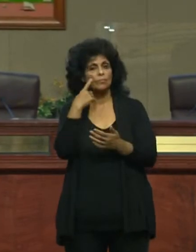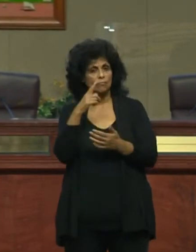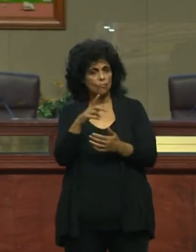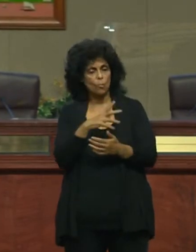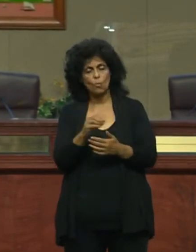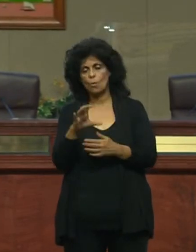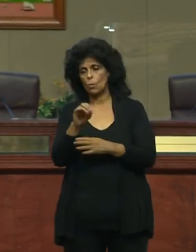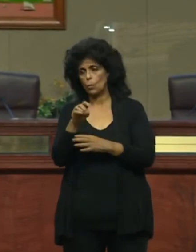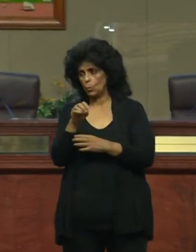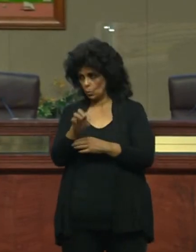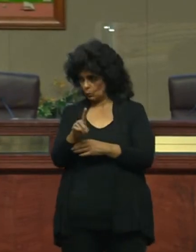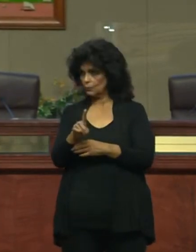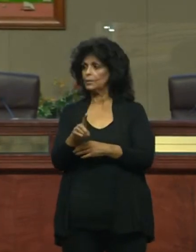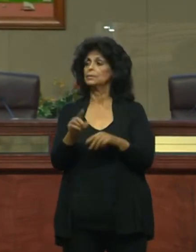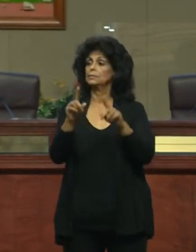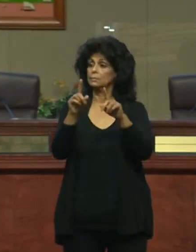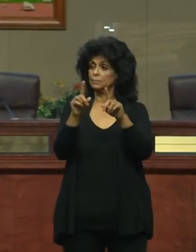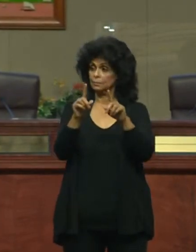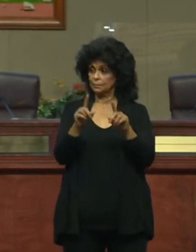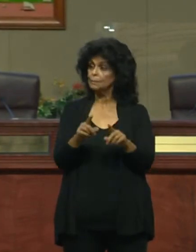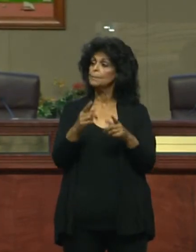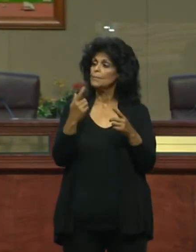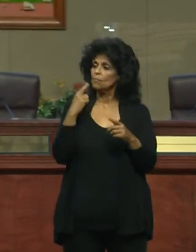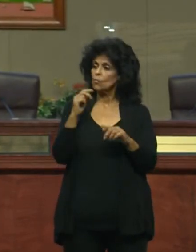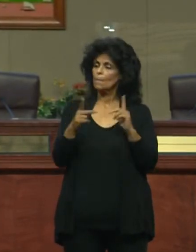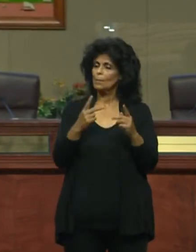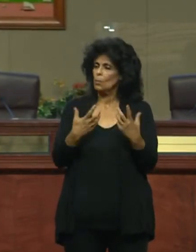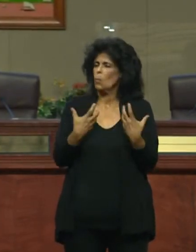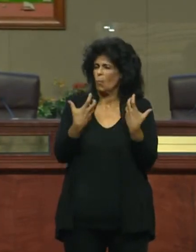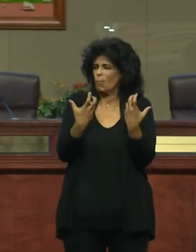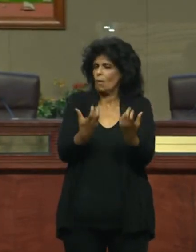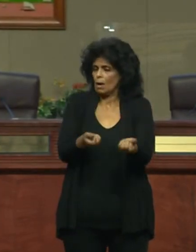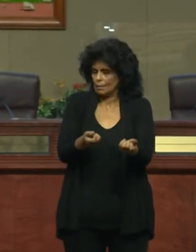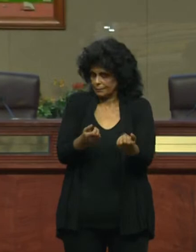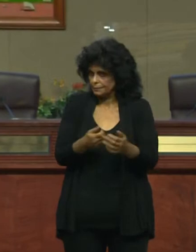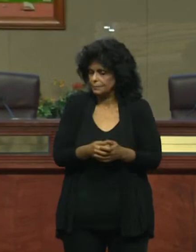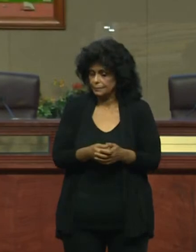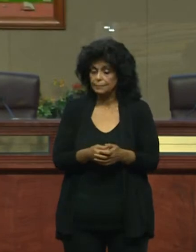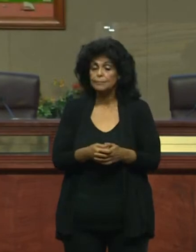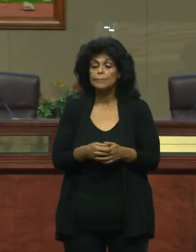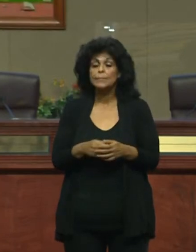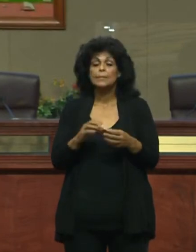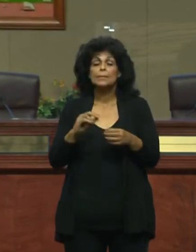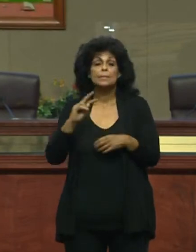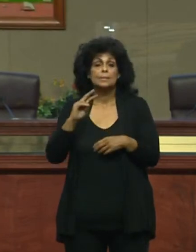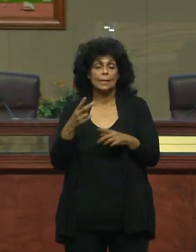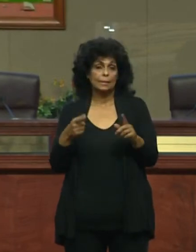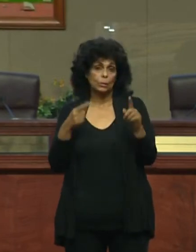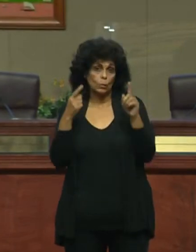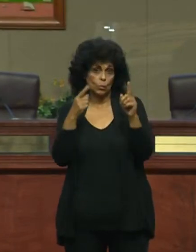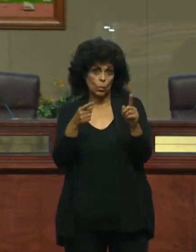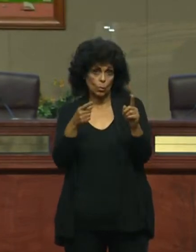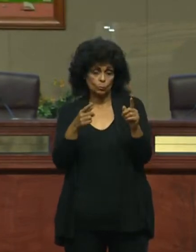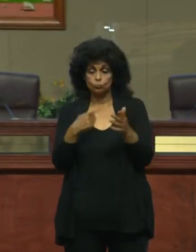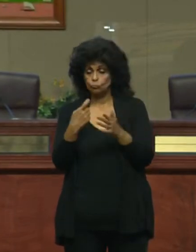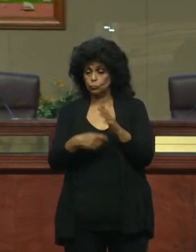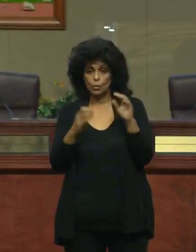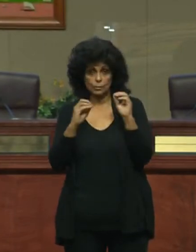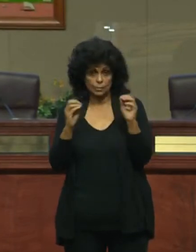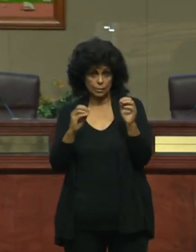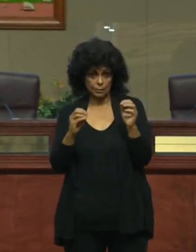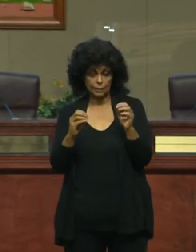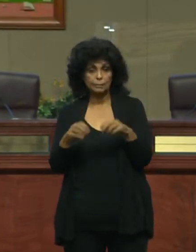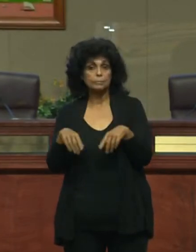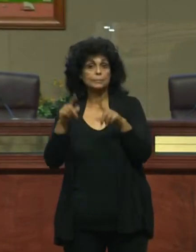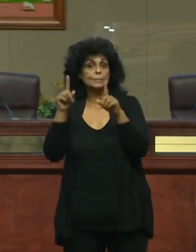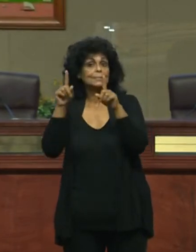or organizations that request it. Number two, we will continue to offer free COVID testing to